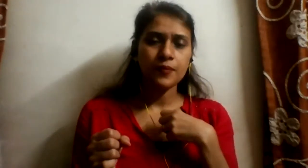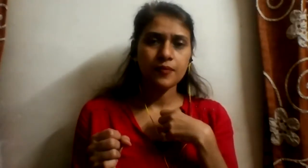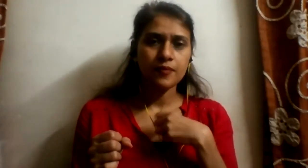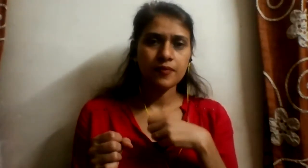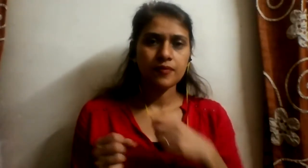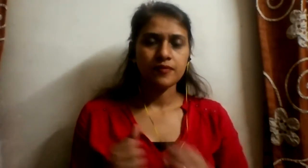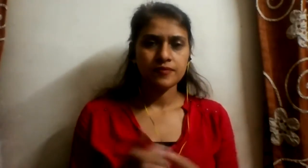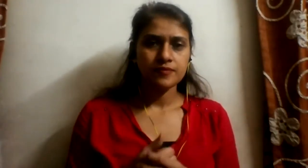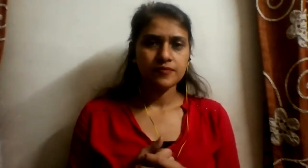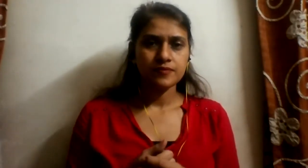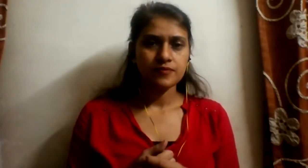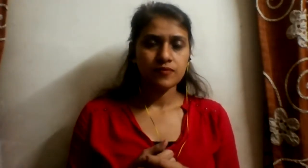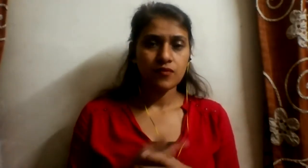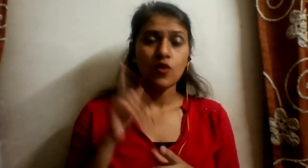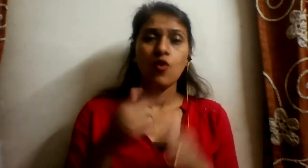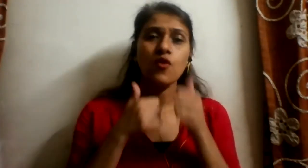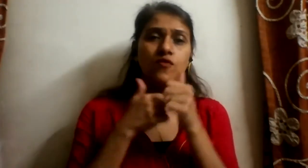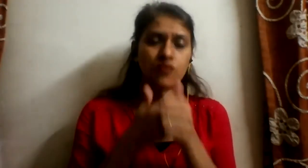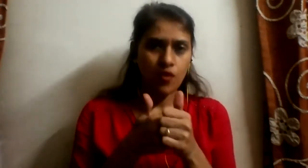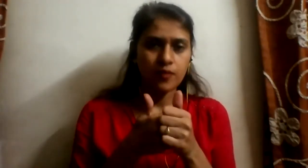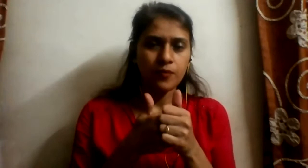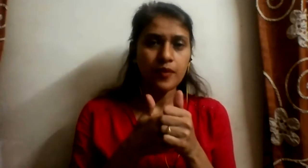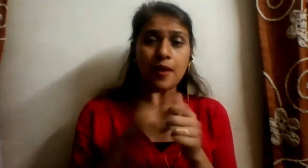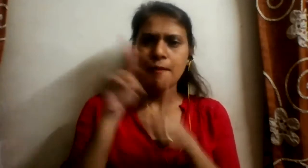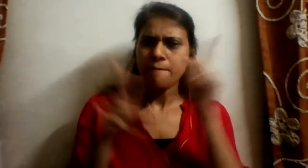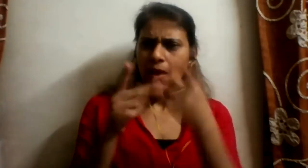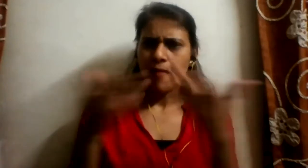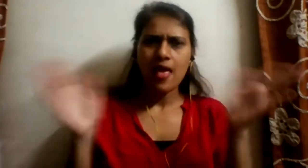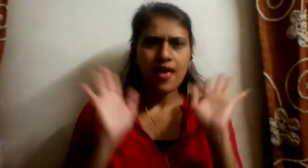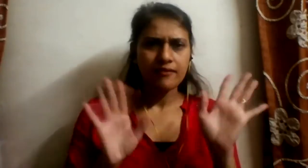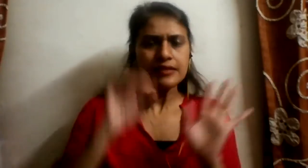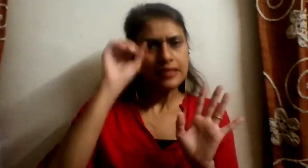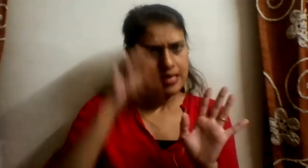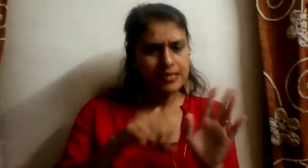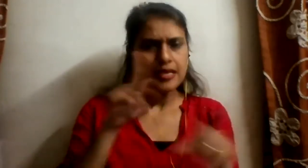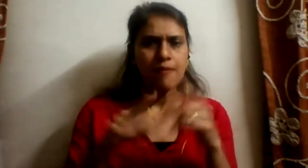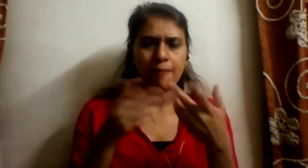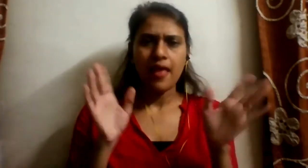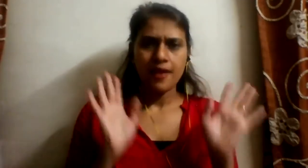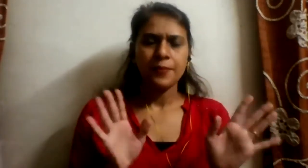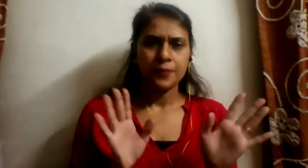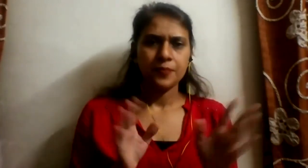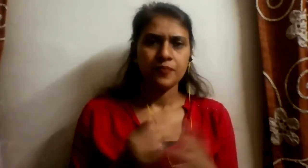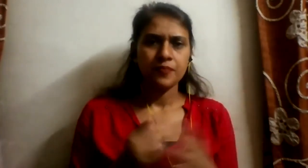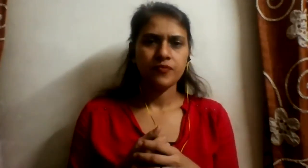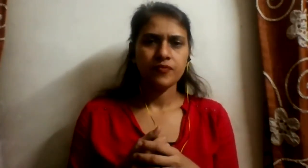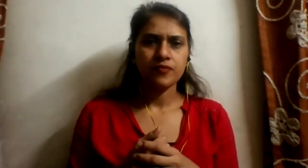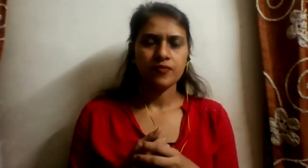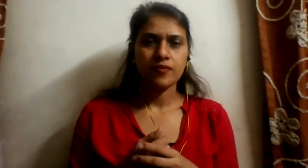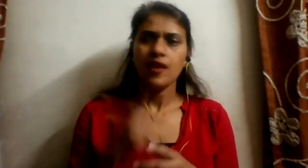things would fall into place, because when people are there, then they know, yes, people are here. It's like, again, chicken and egg situation. I always say